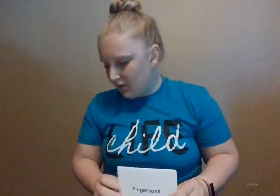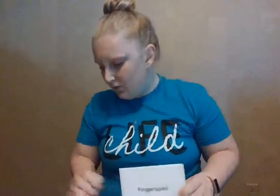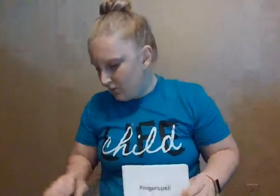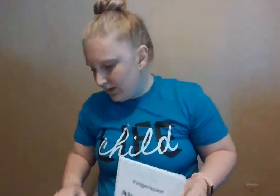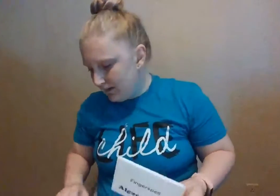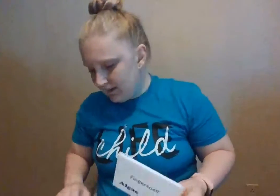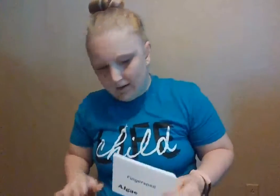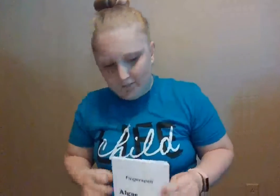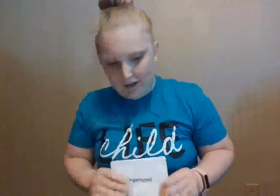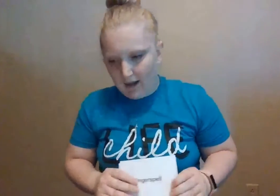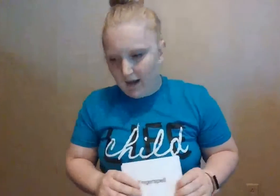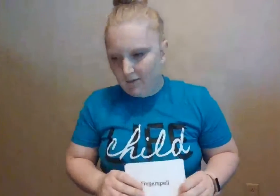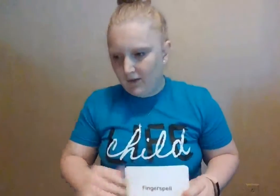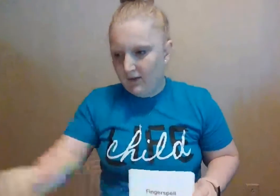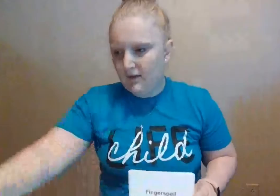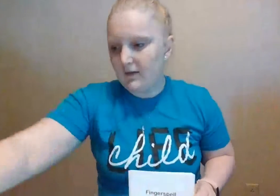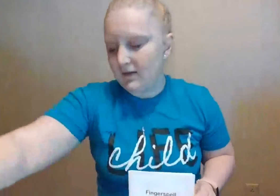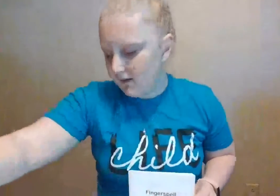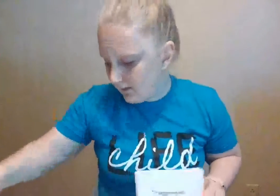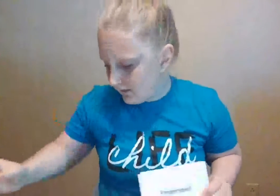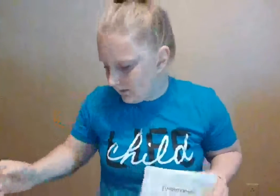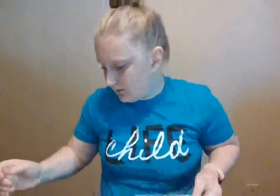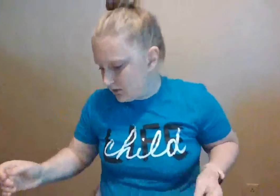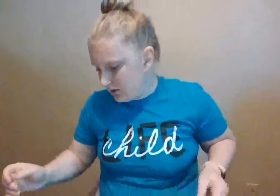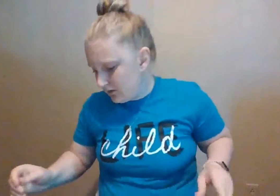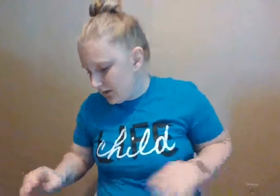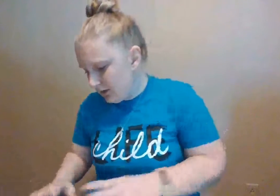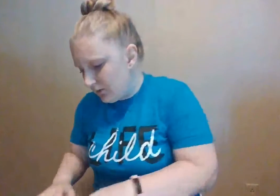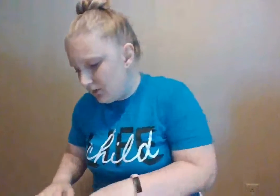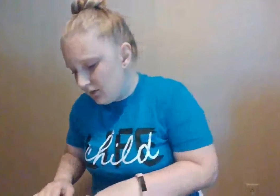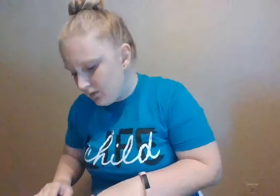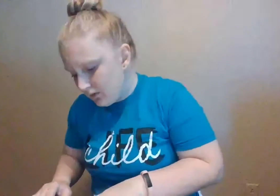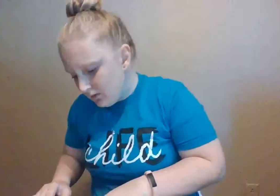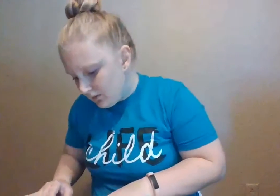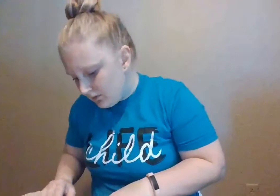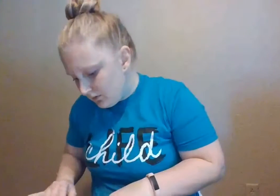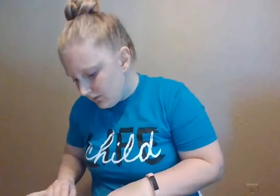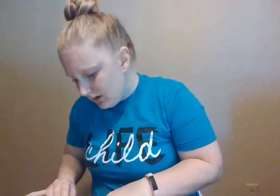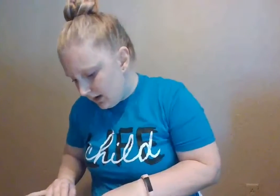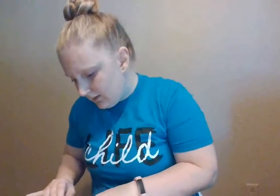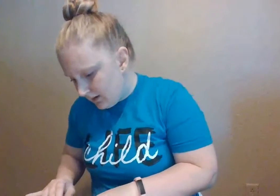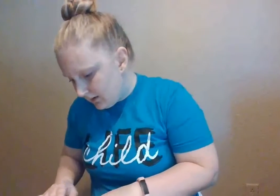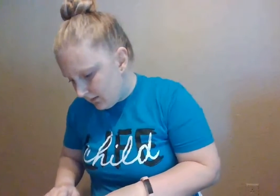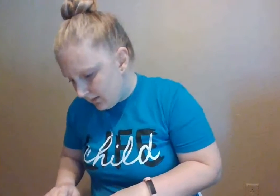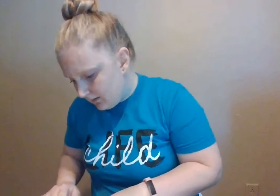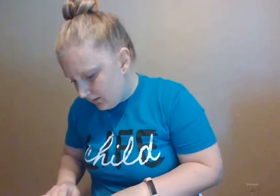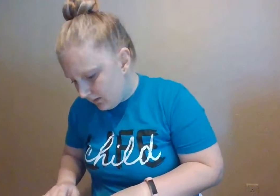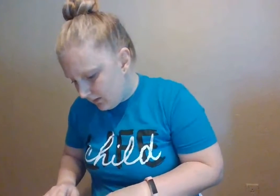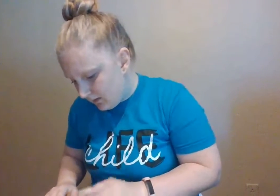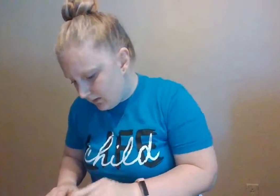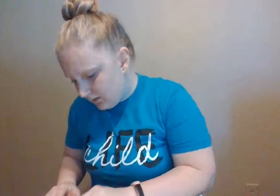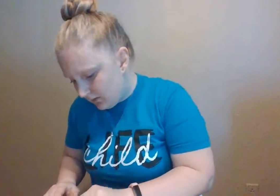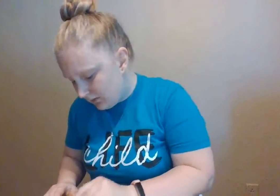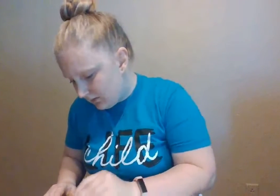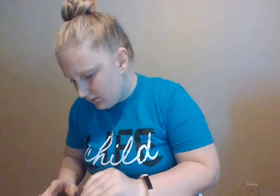Ooh, let's see if I have a little sea turtle to show you. Do I have a little sea turtle?